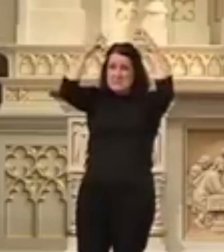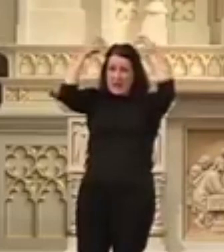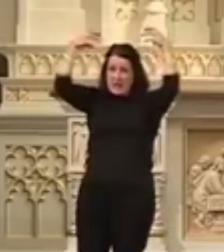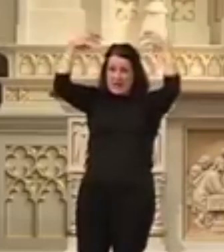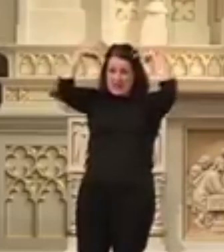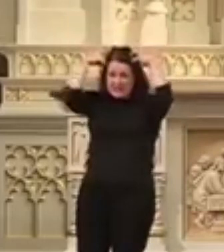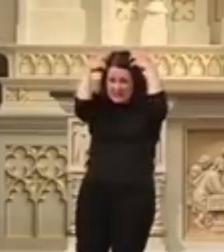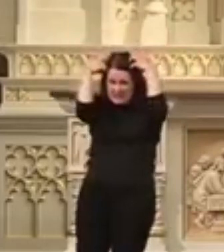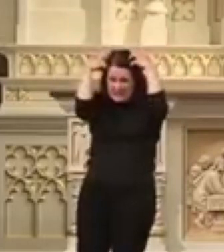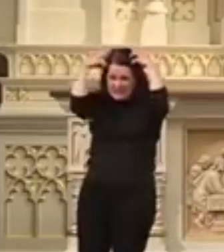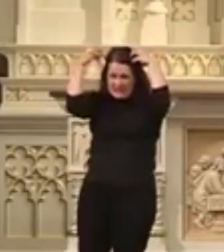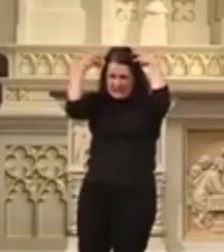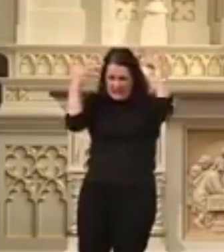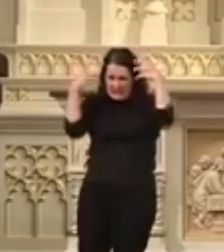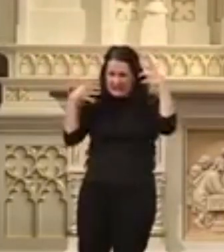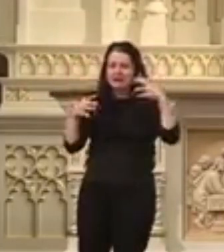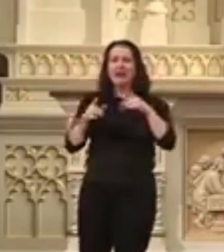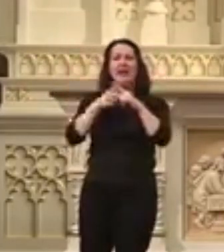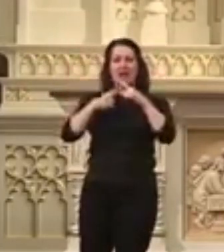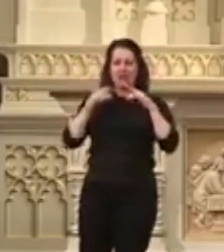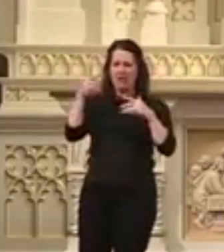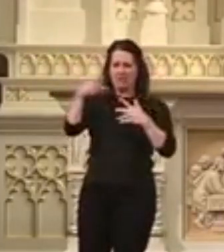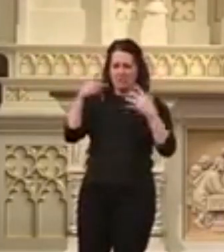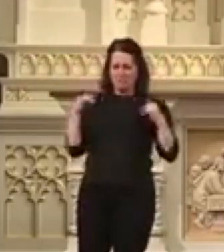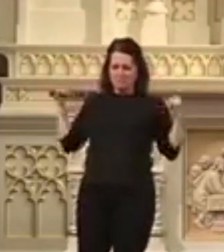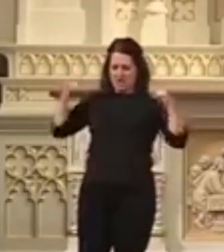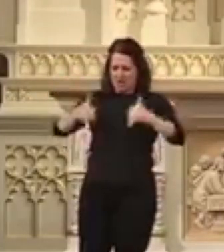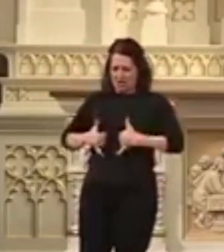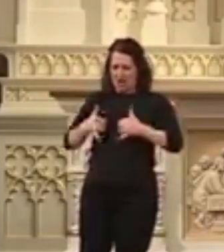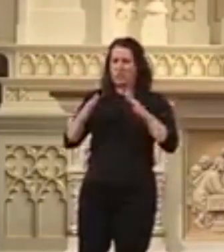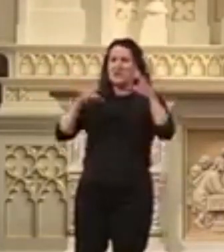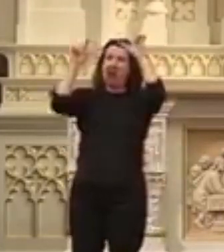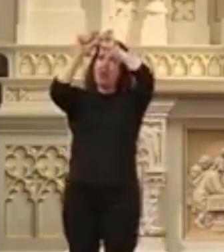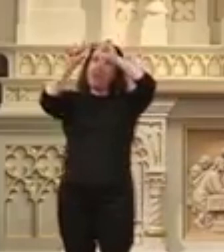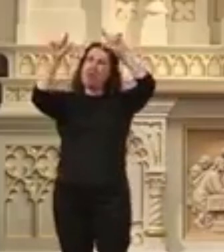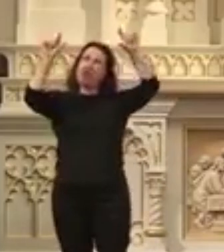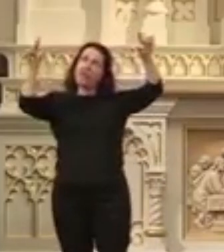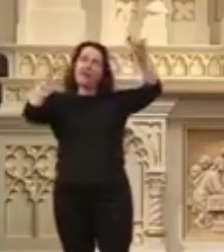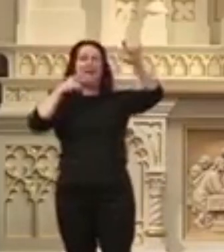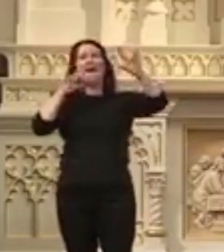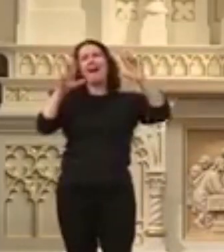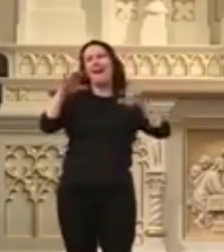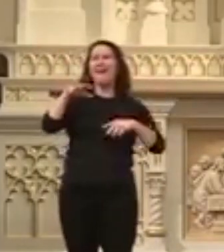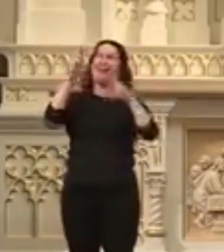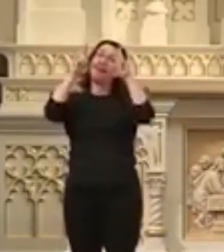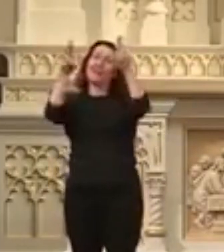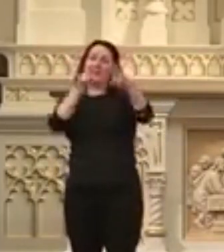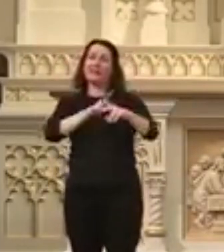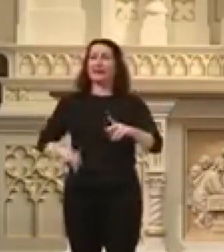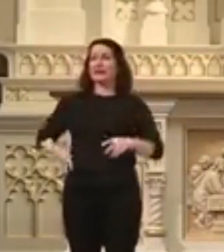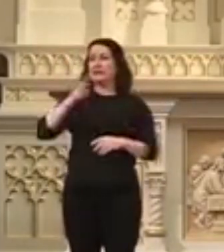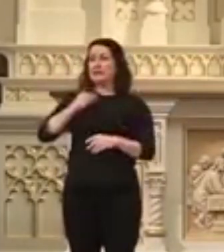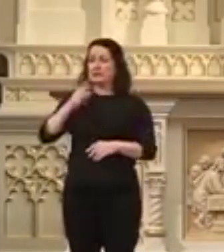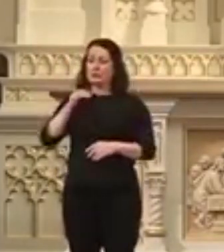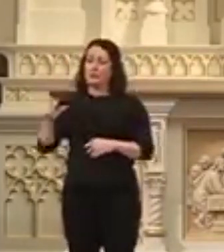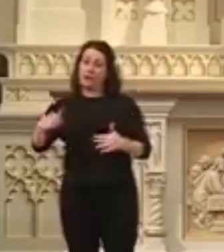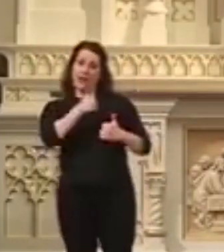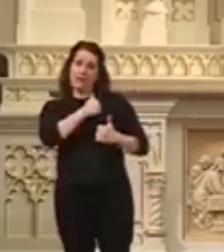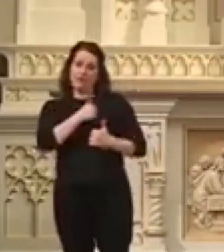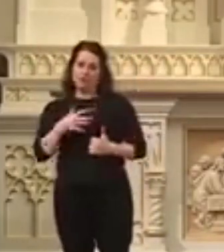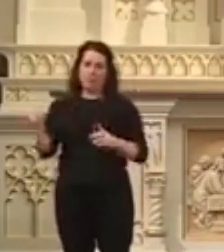said, Hail, King of the Jews! And they struck him repeatedly. Once